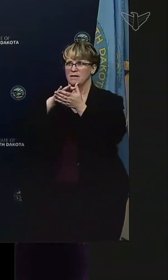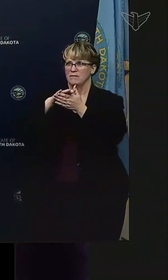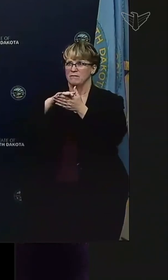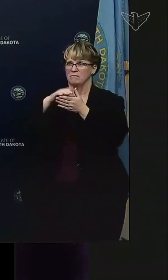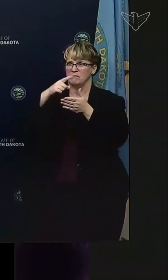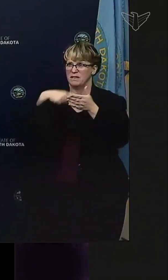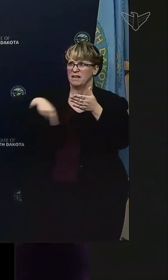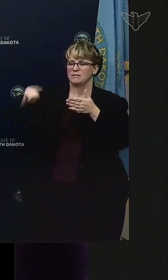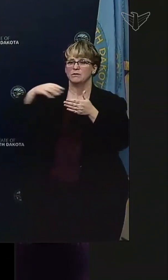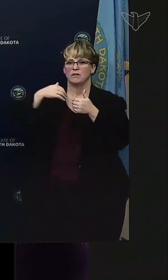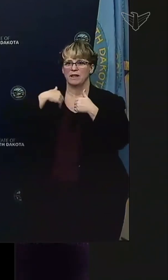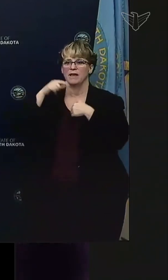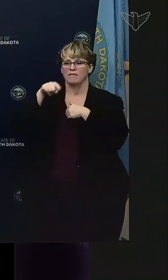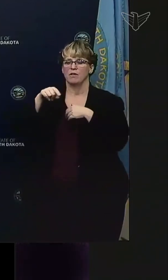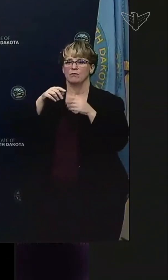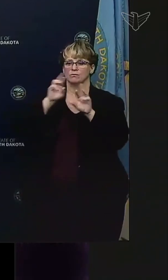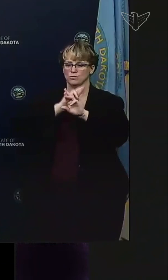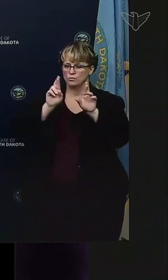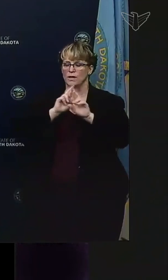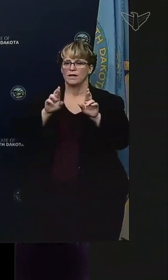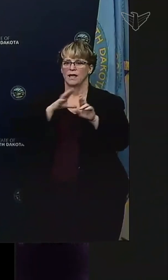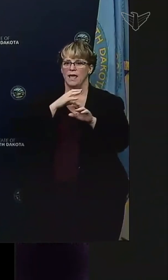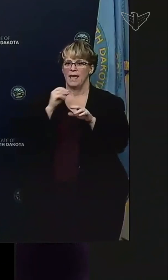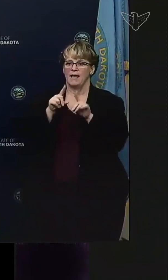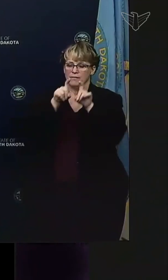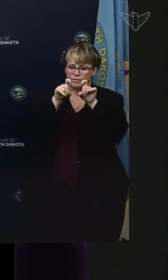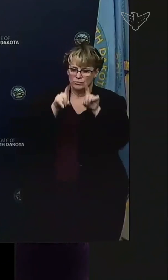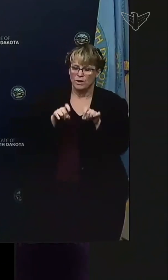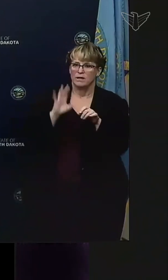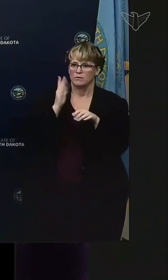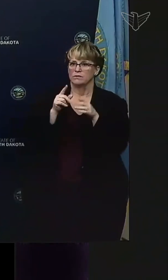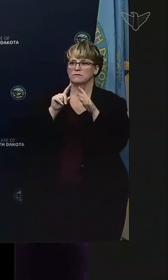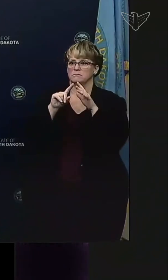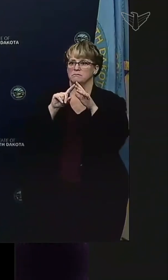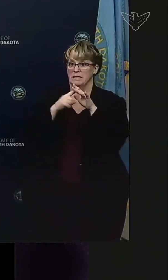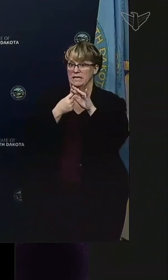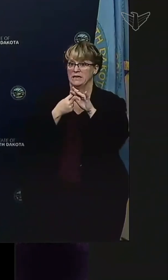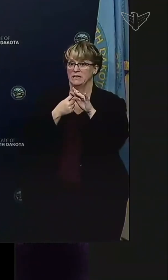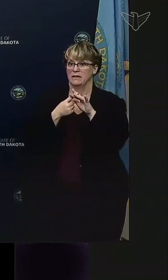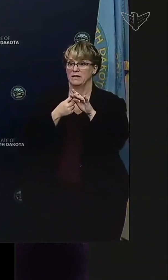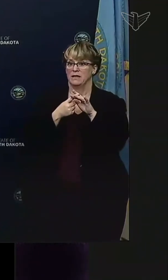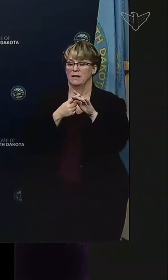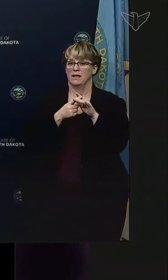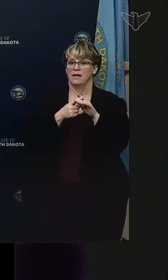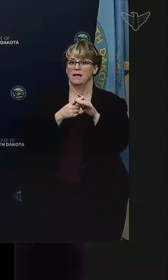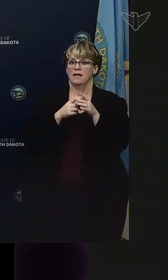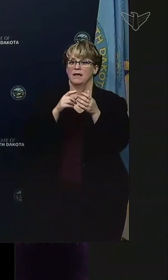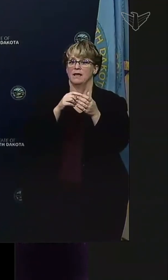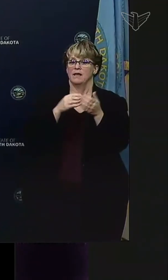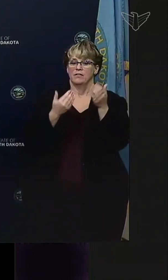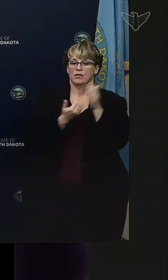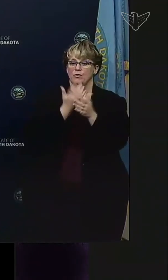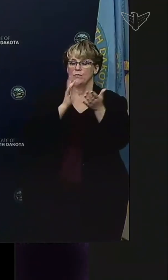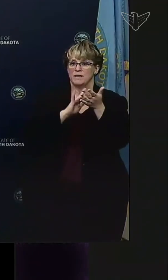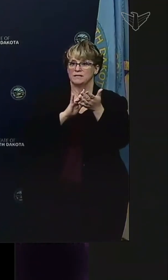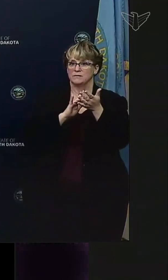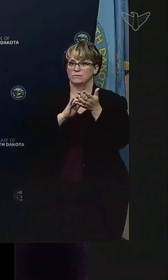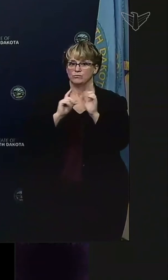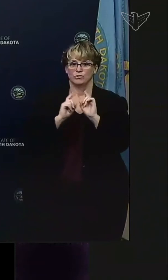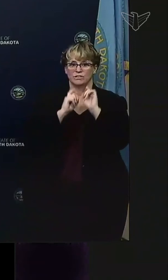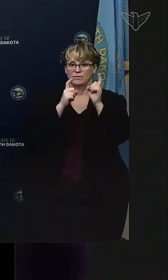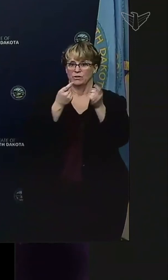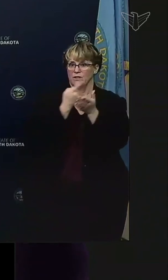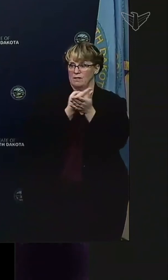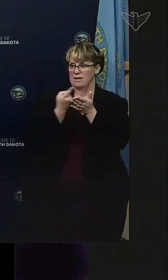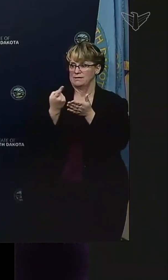they'll have all those boxes checked and the actual trial will begin. But because the drugs were delivered last weekend in such a short